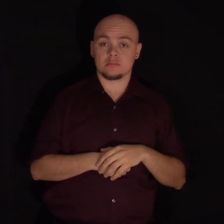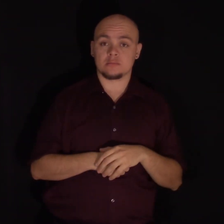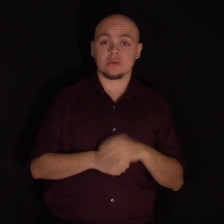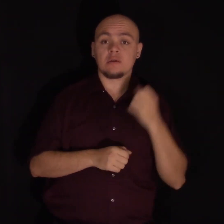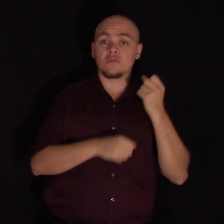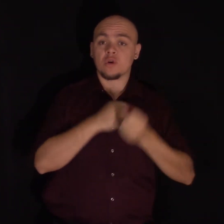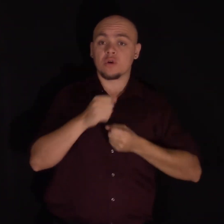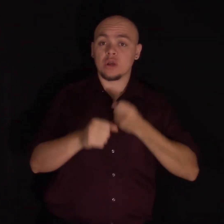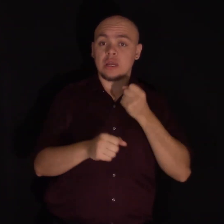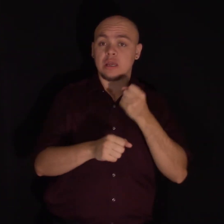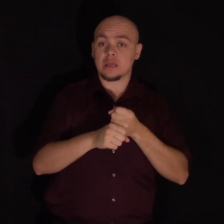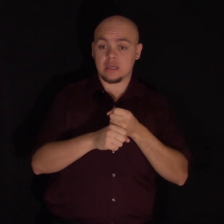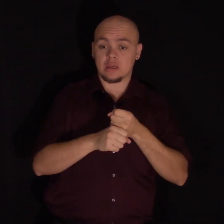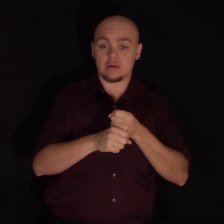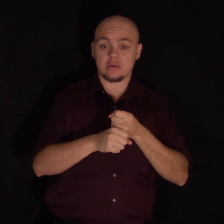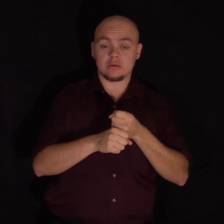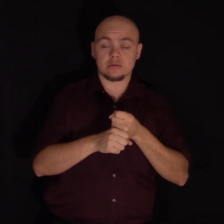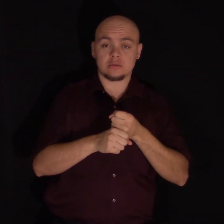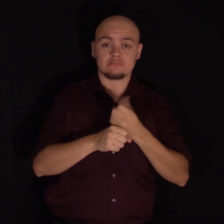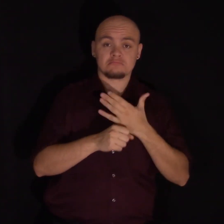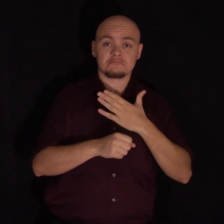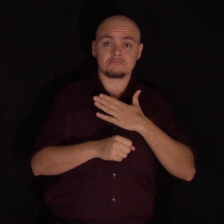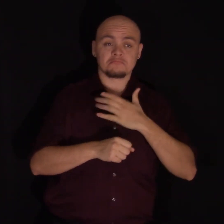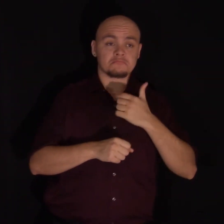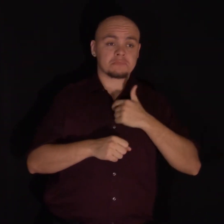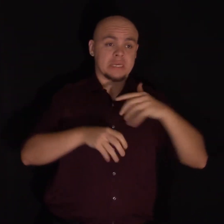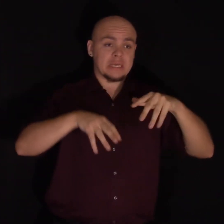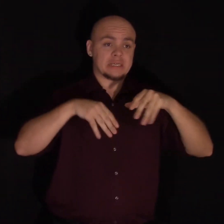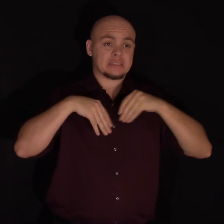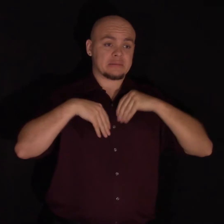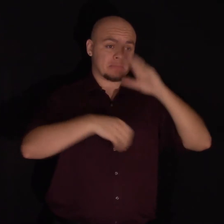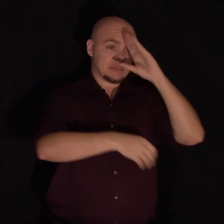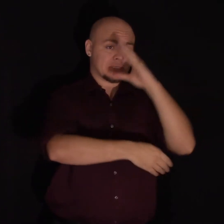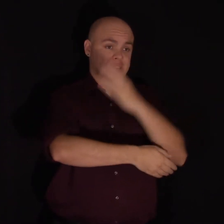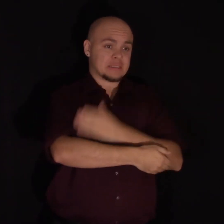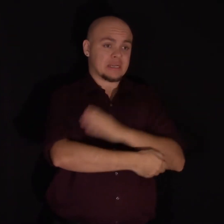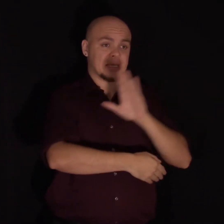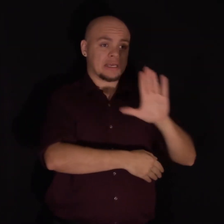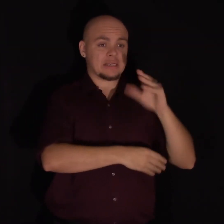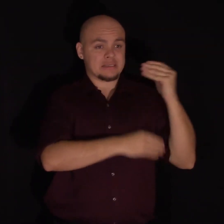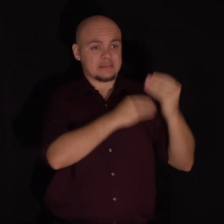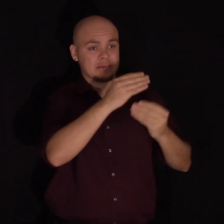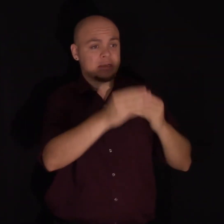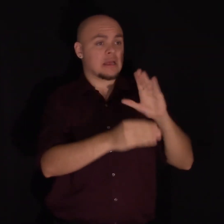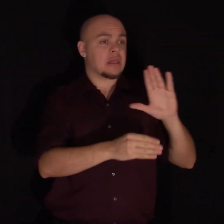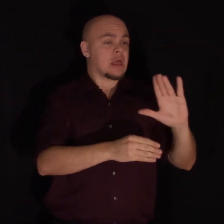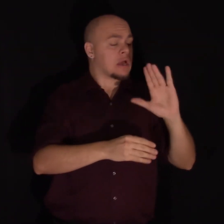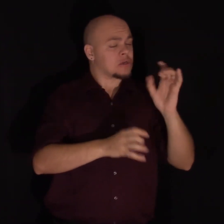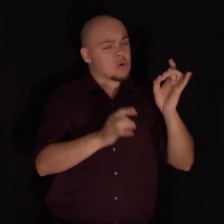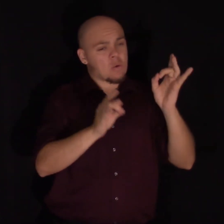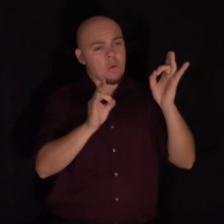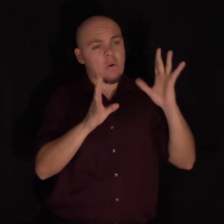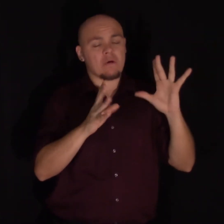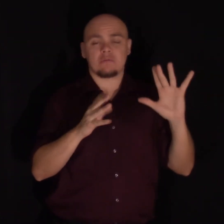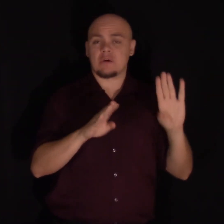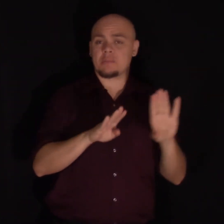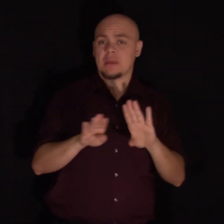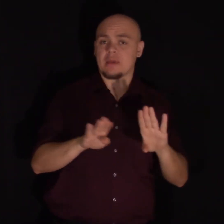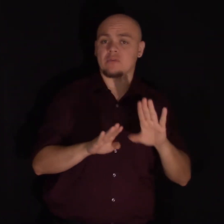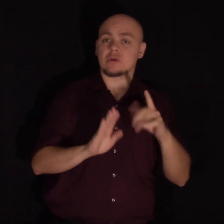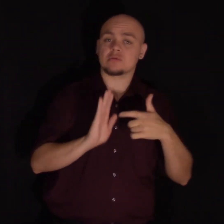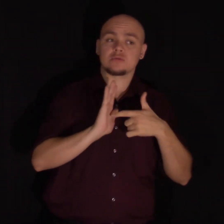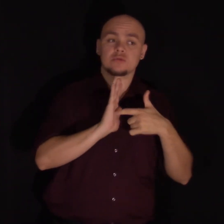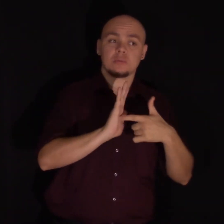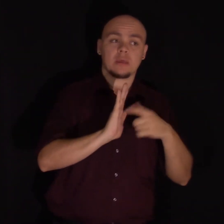try to accept my son's legacy. The cruel behavior that defined the end of his life showed me that he was a